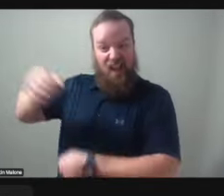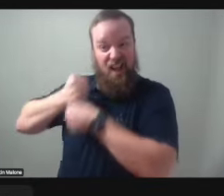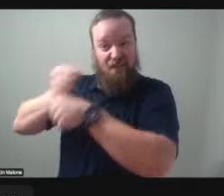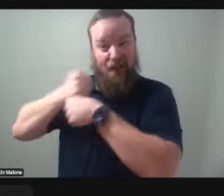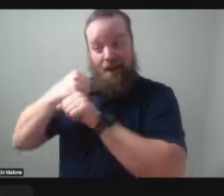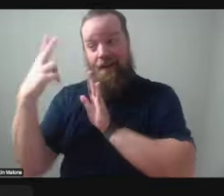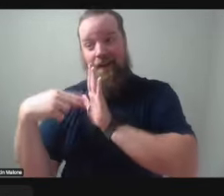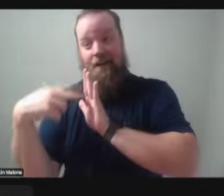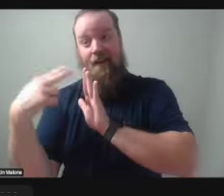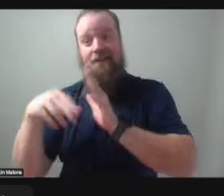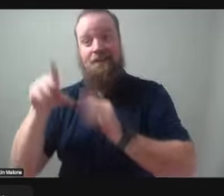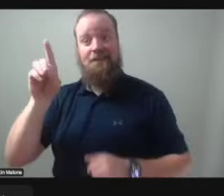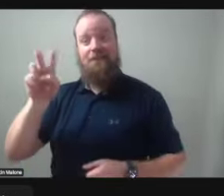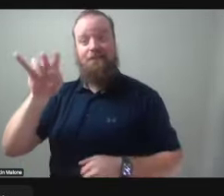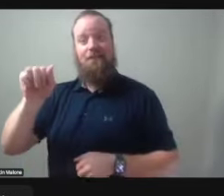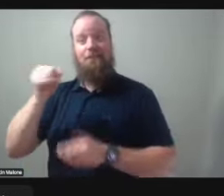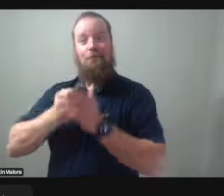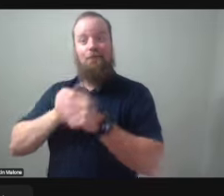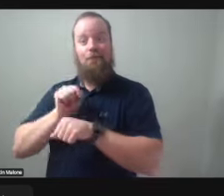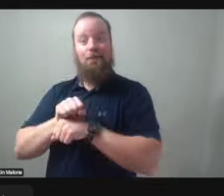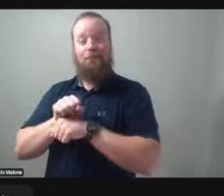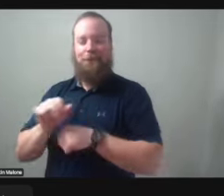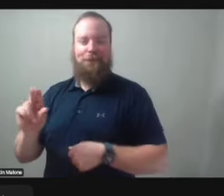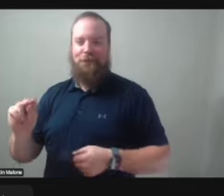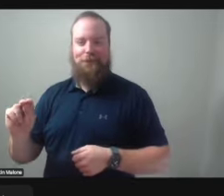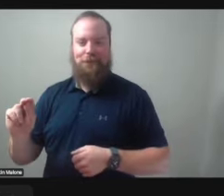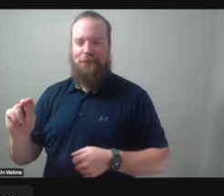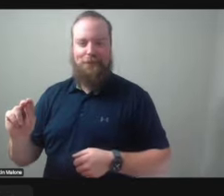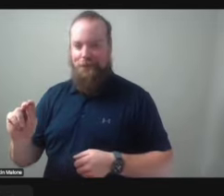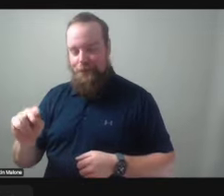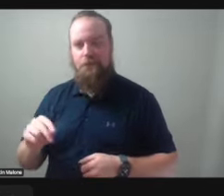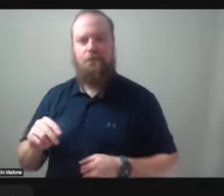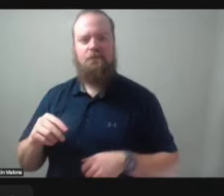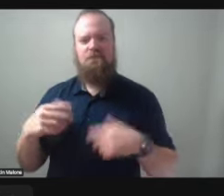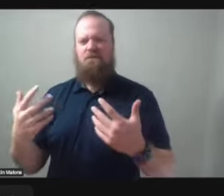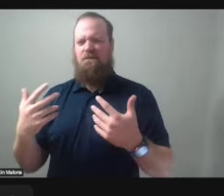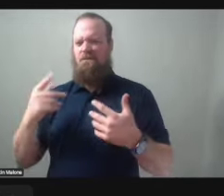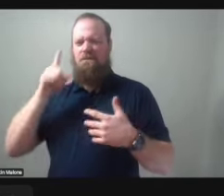my piece of artwork part of the Devia movement? The answer to that is no.